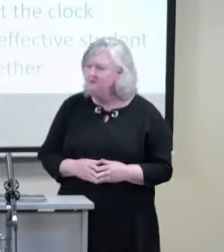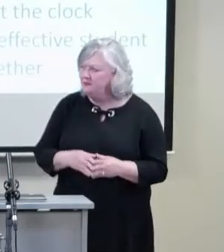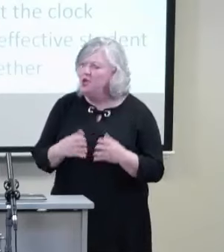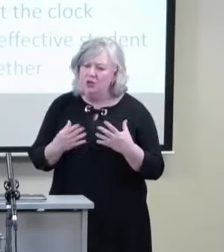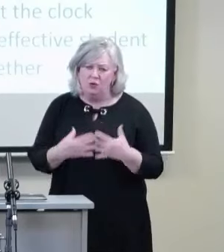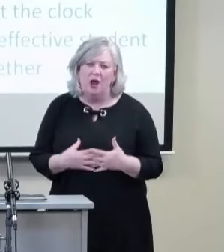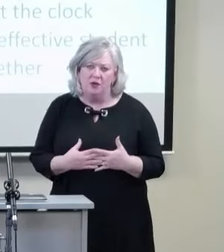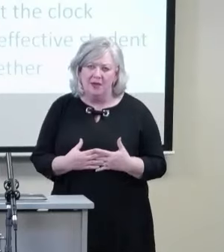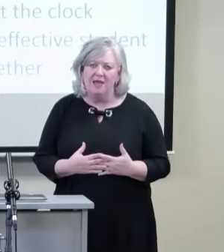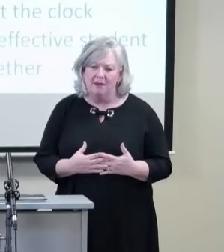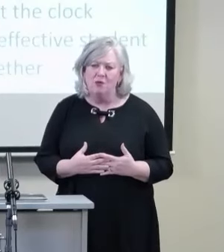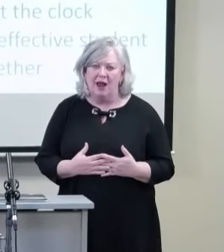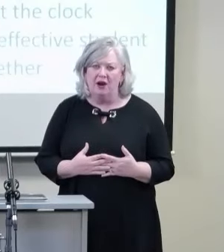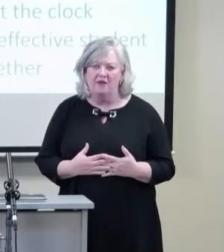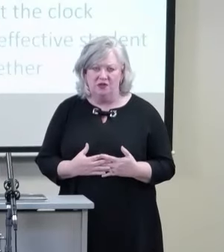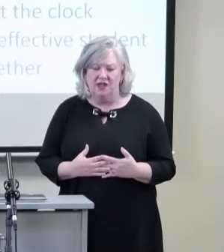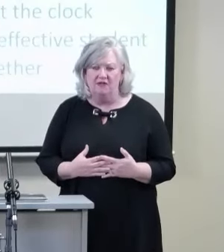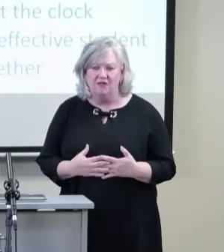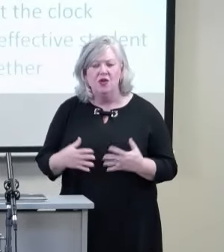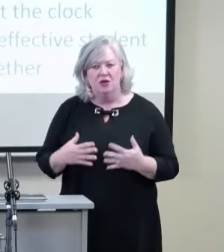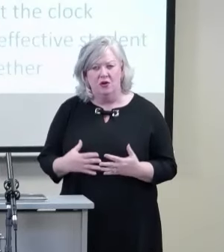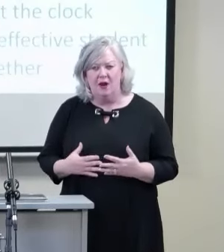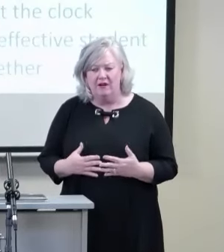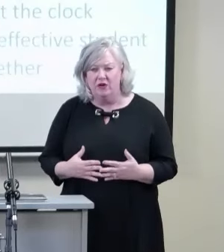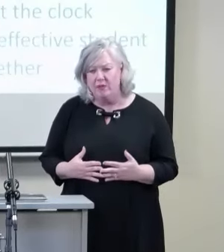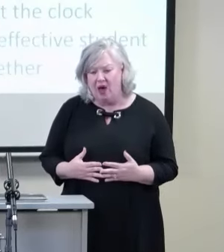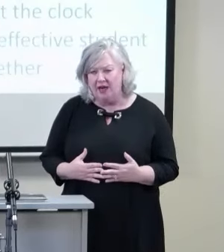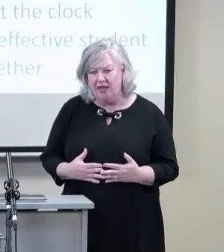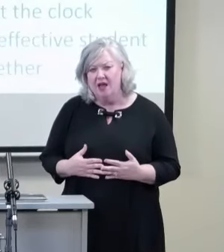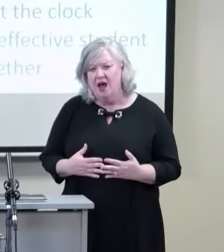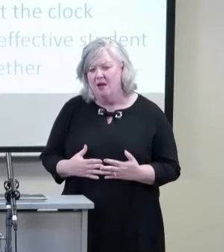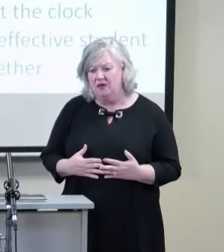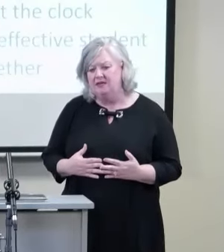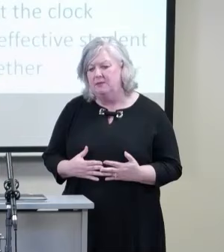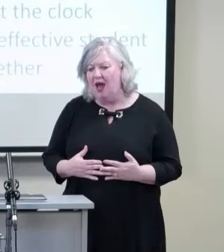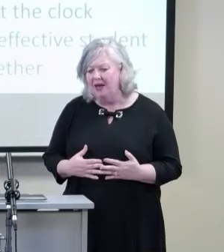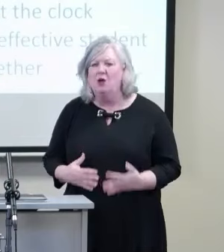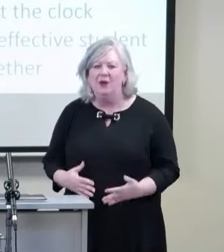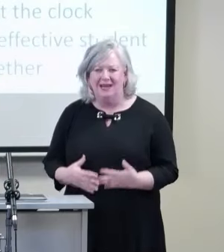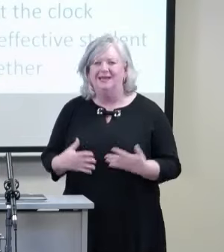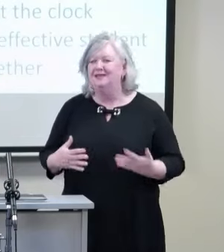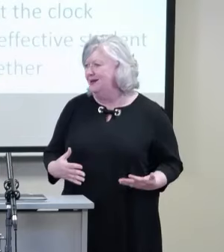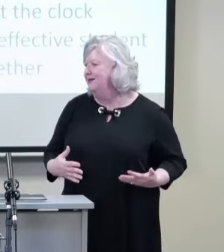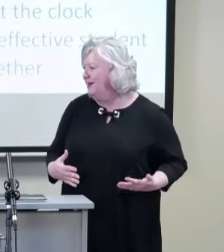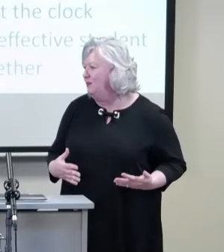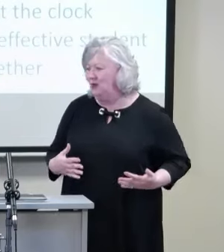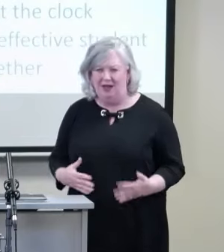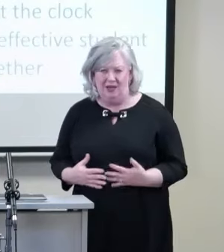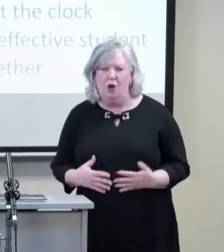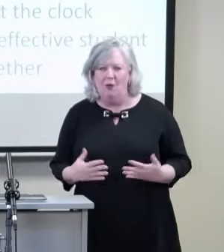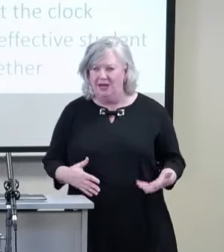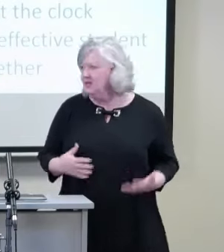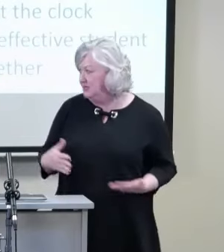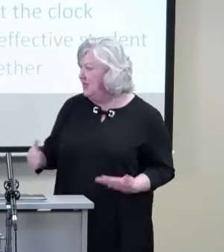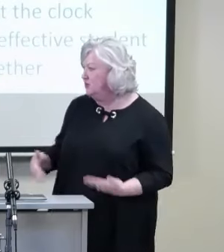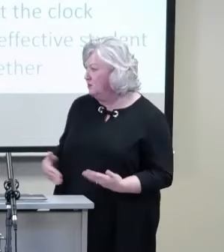you you can become aware of yourself you're aware of your body um for example i know when i need to stand up i